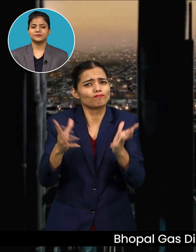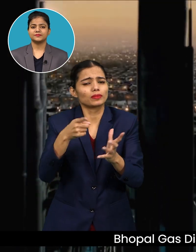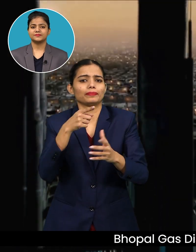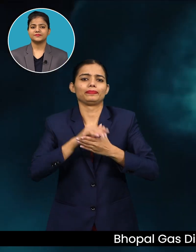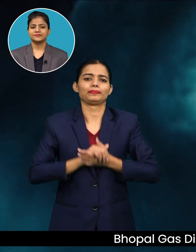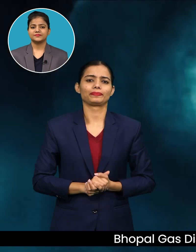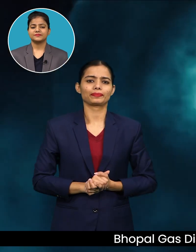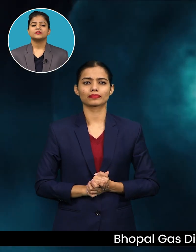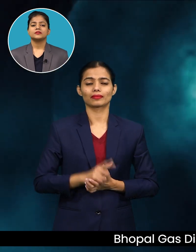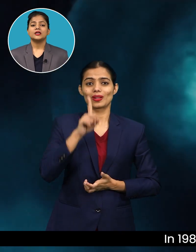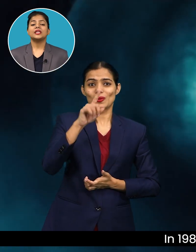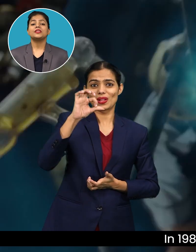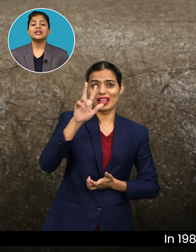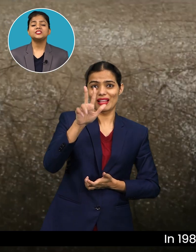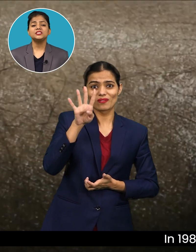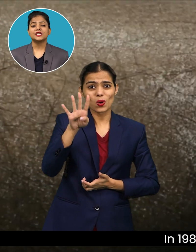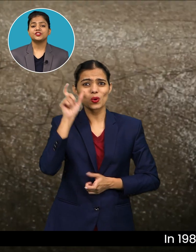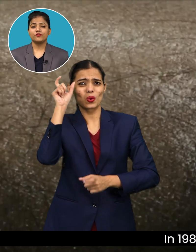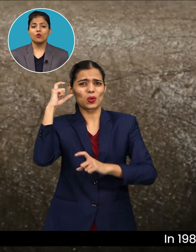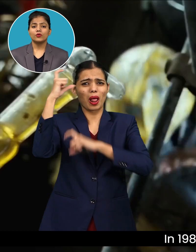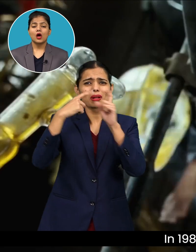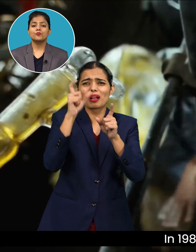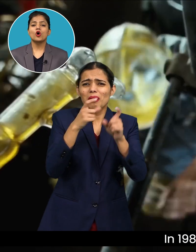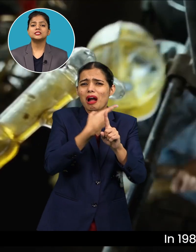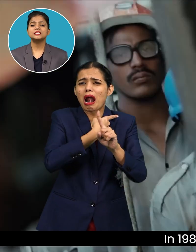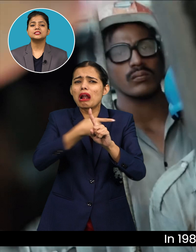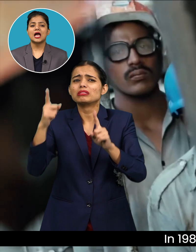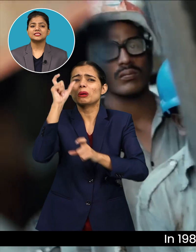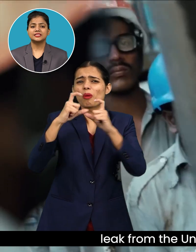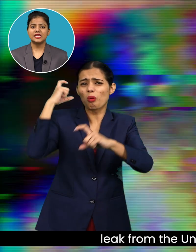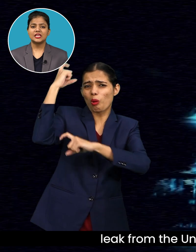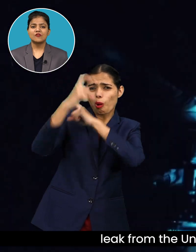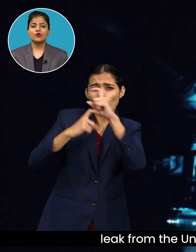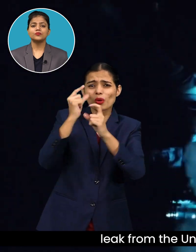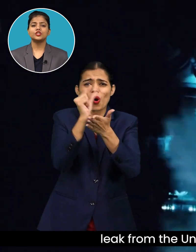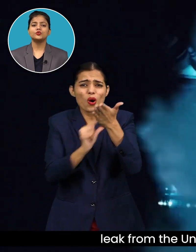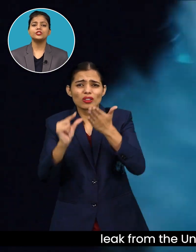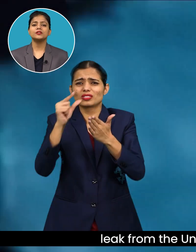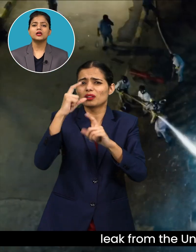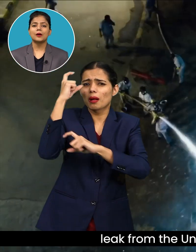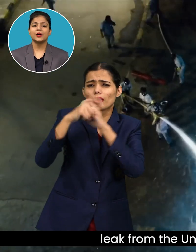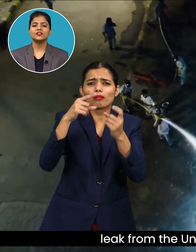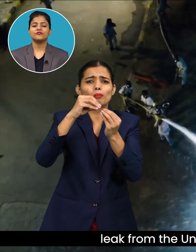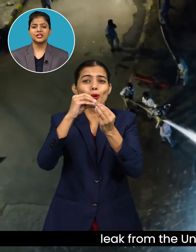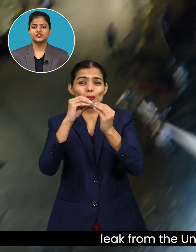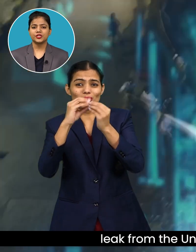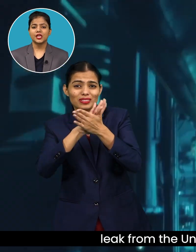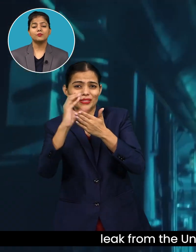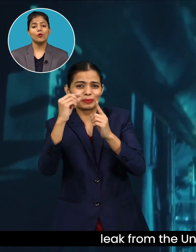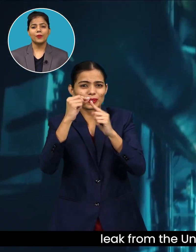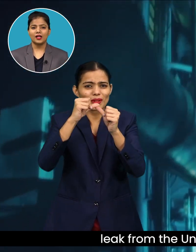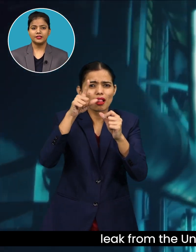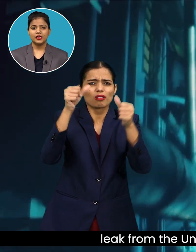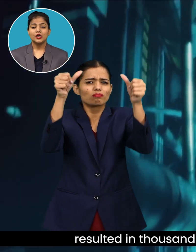movements. In 1984, a poisonous gas leak from the Union Carbide factory